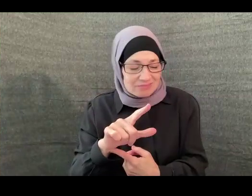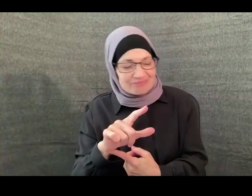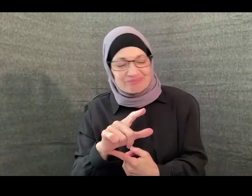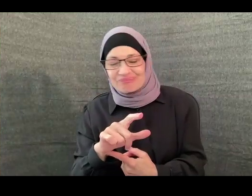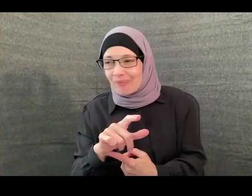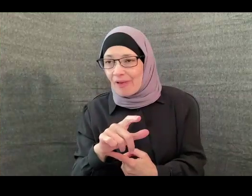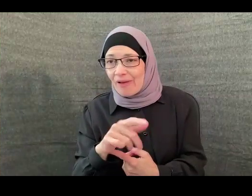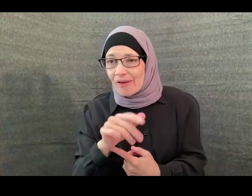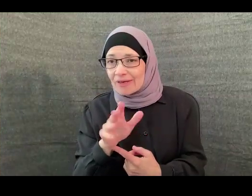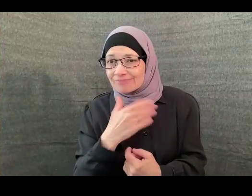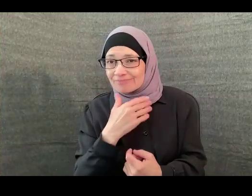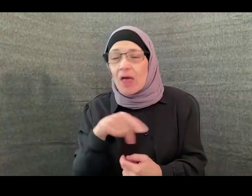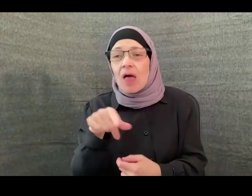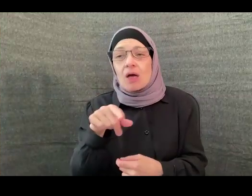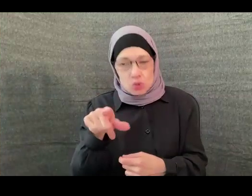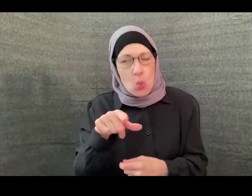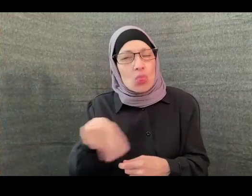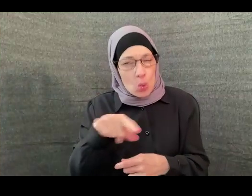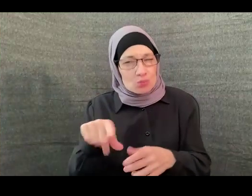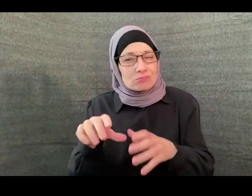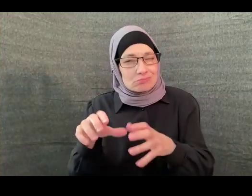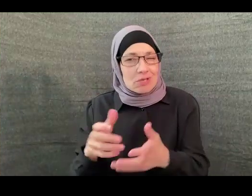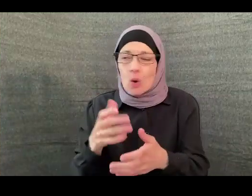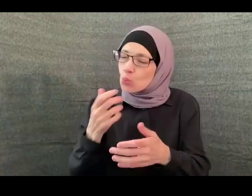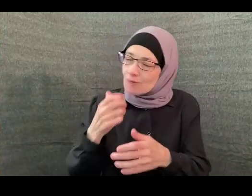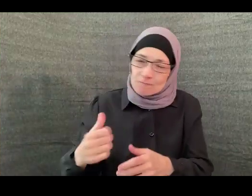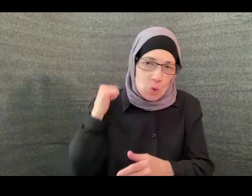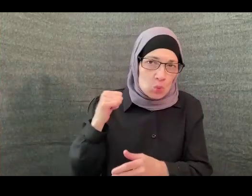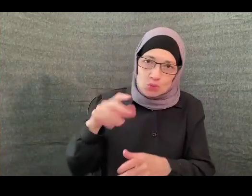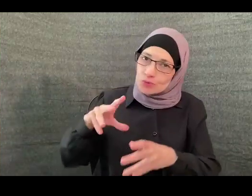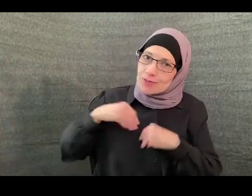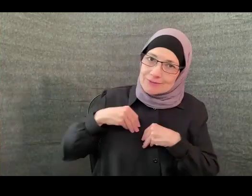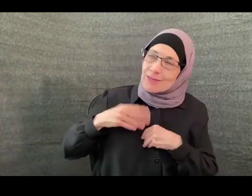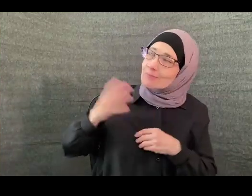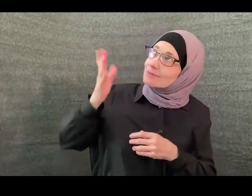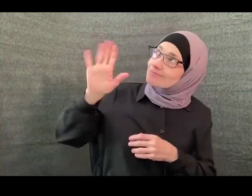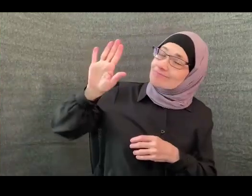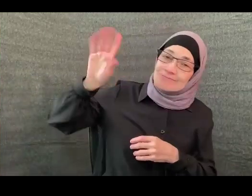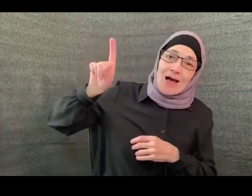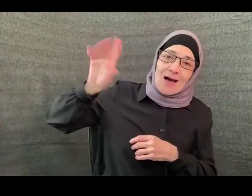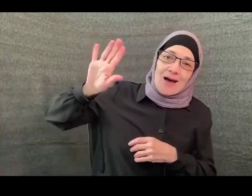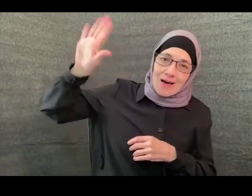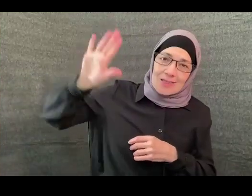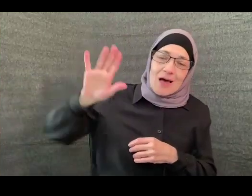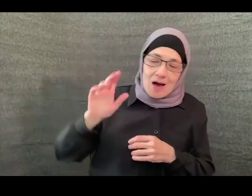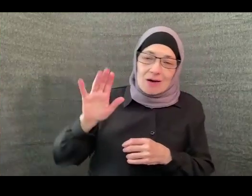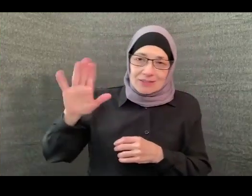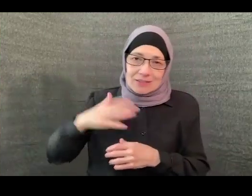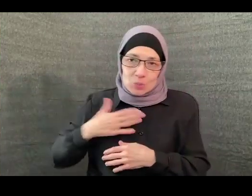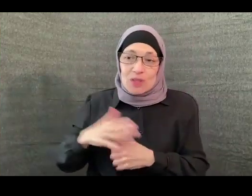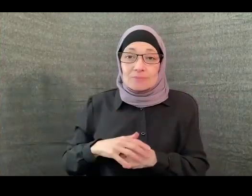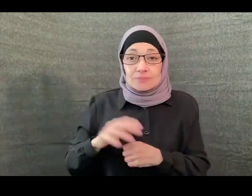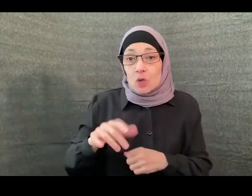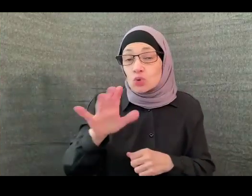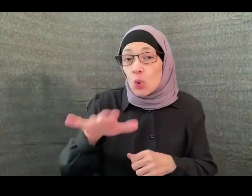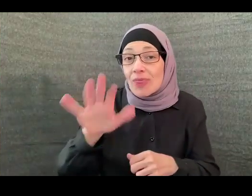So the hypocrites reach out to that tribe, Bani Nadir, the tribe that violated the